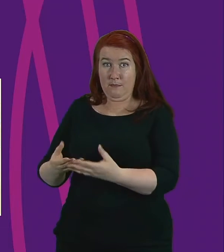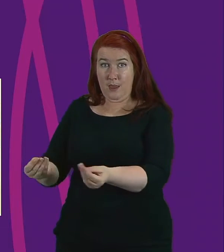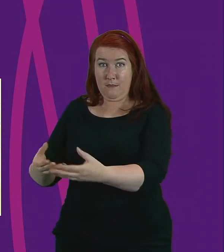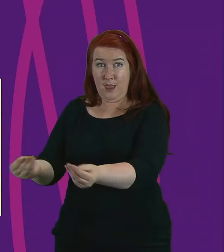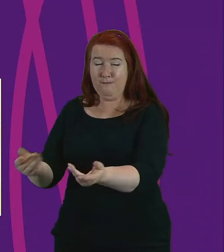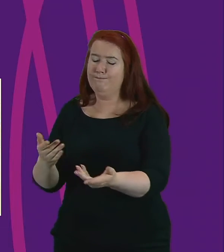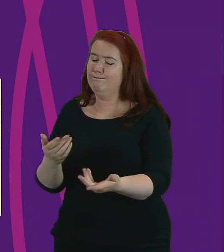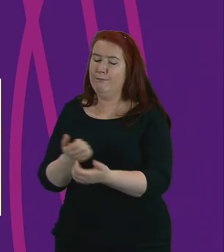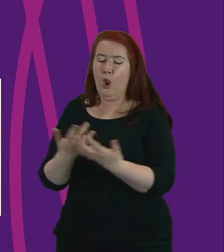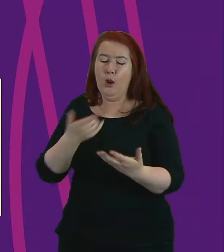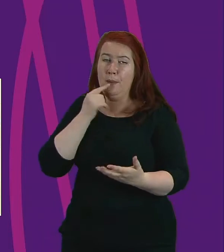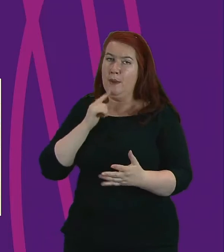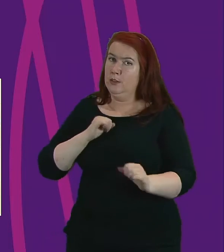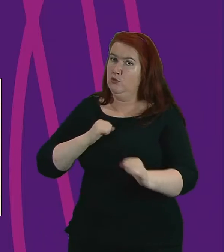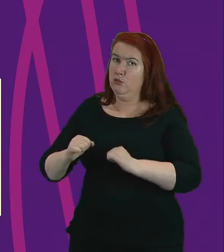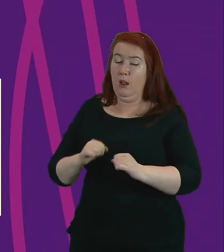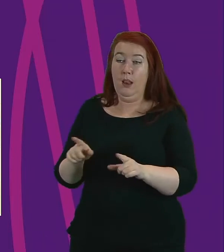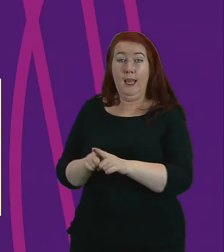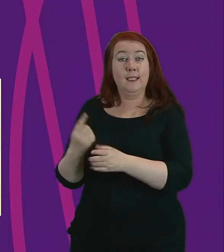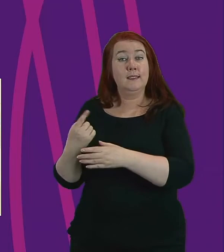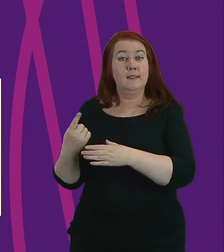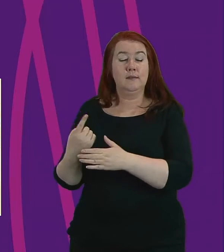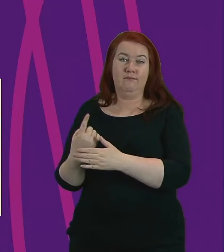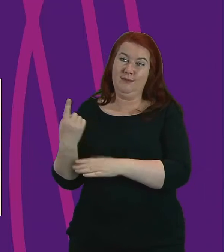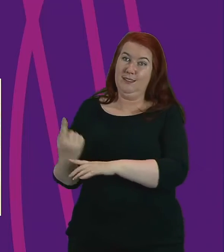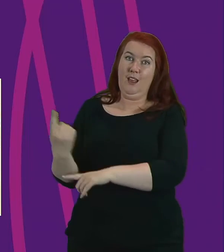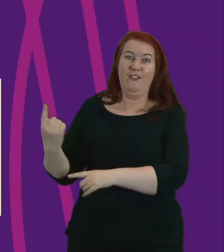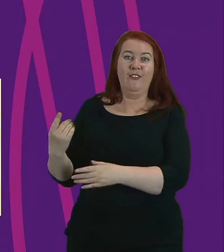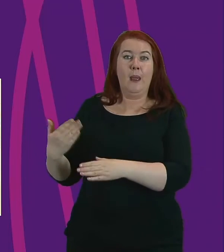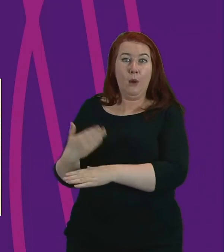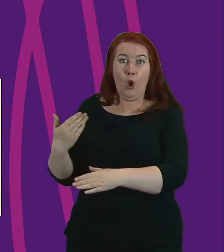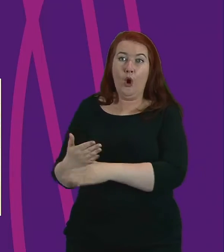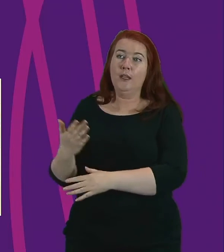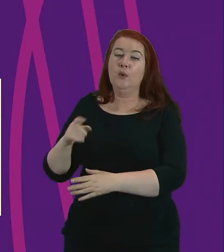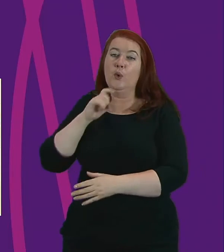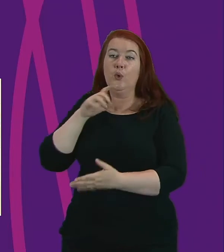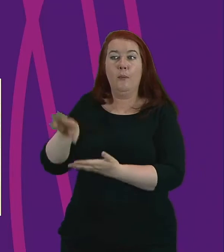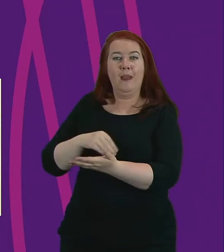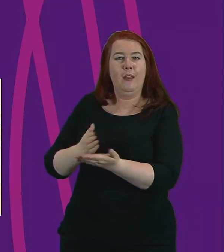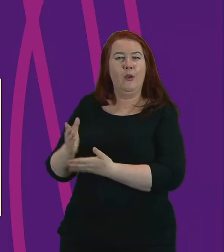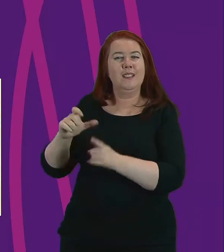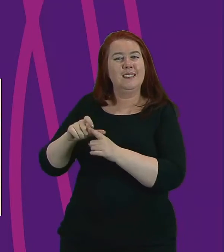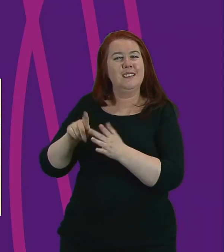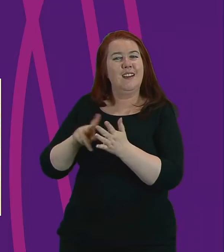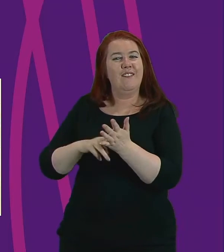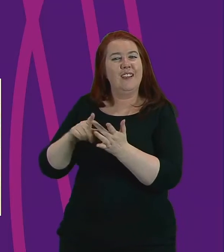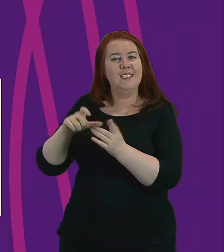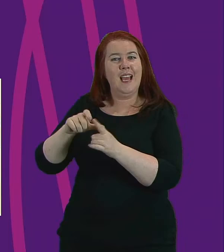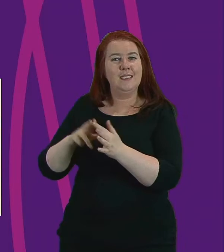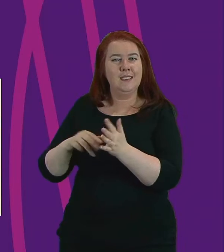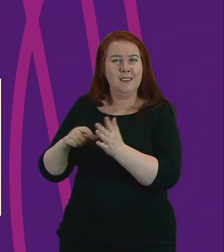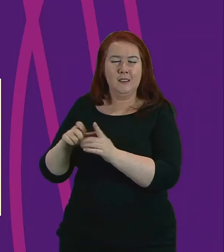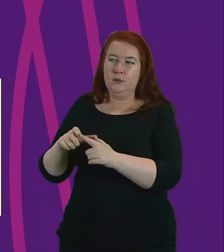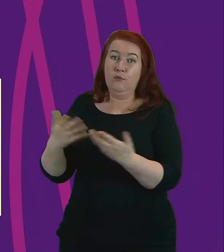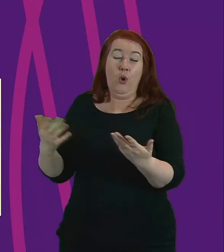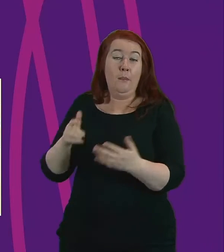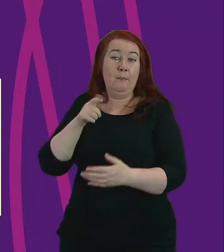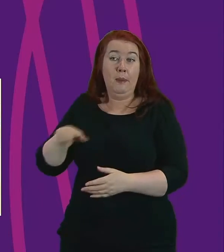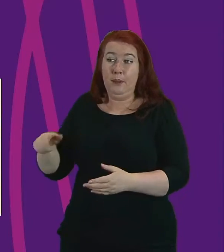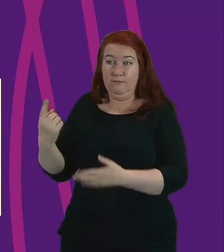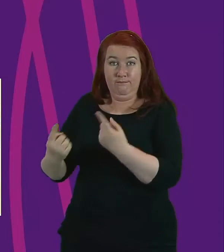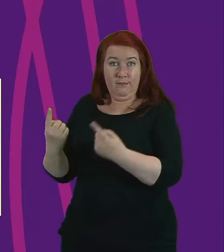difficulty. That includes the self-employed, paid by dividends, freelancers, those not eligible for universal